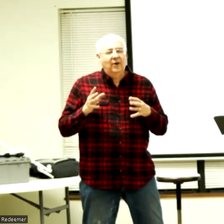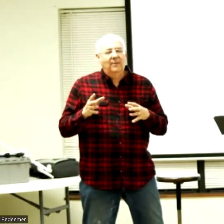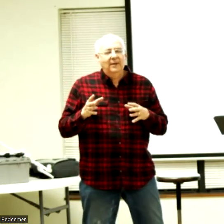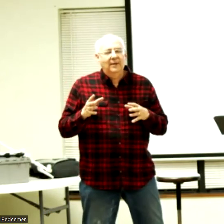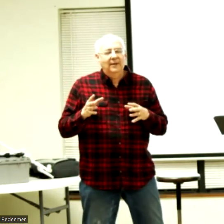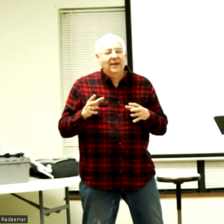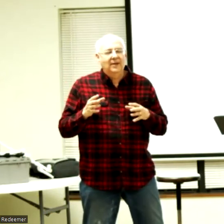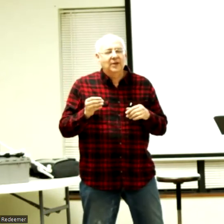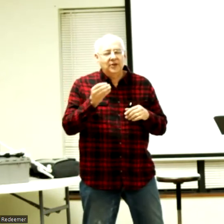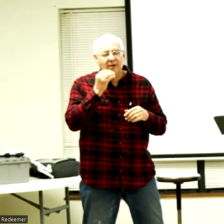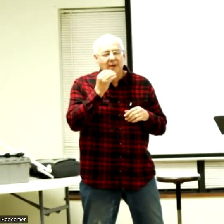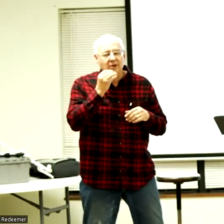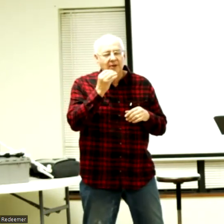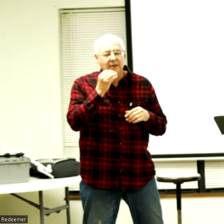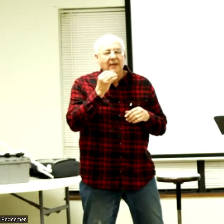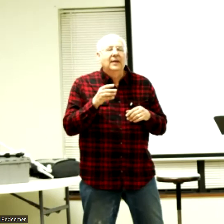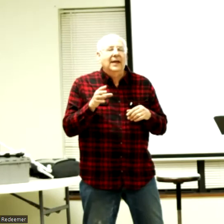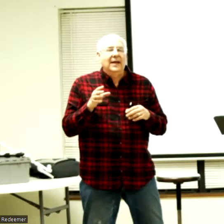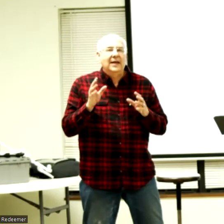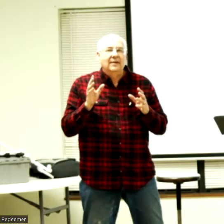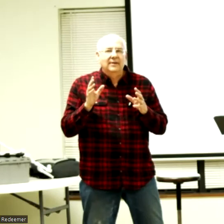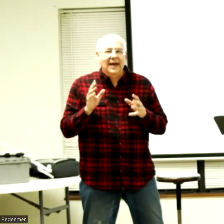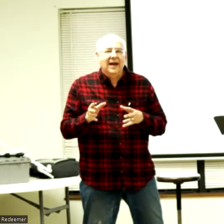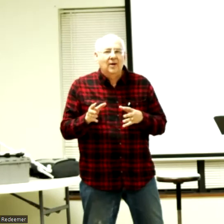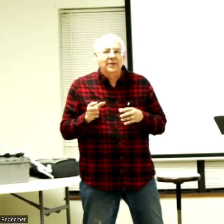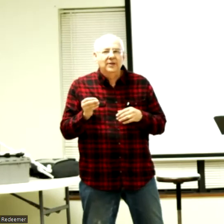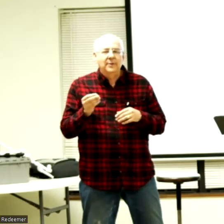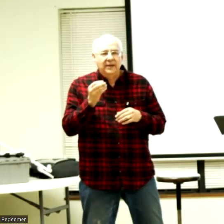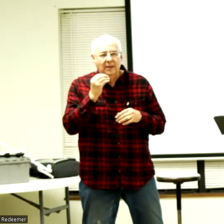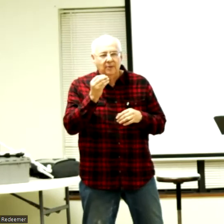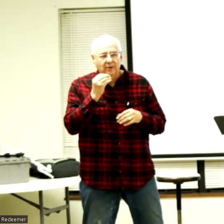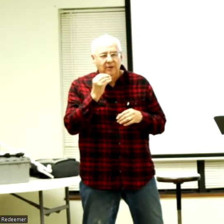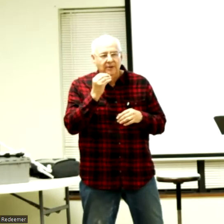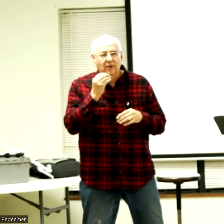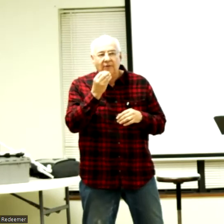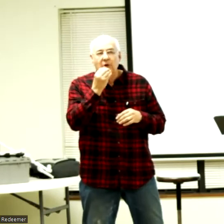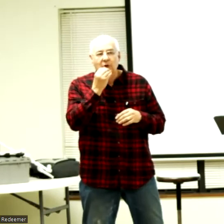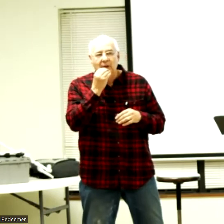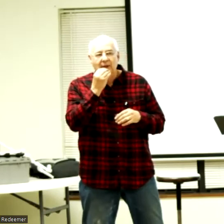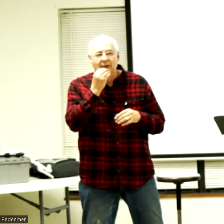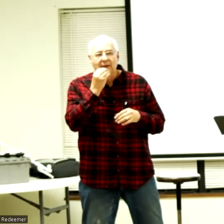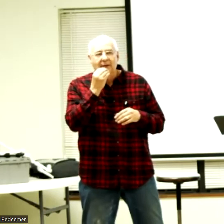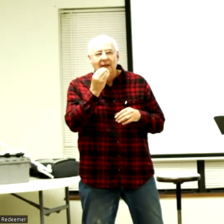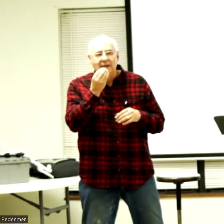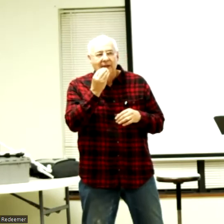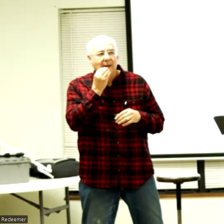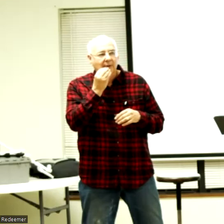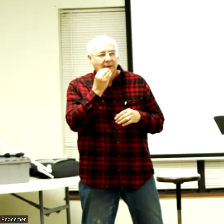verb is a single motion. A noun tends to be a double motion. So food is the double